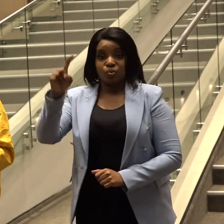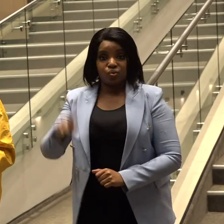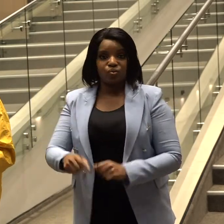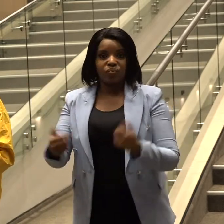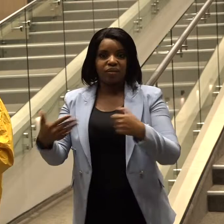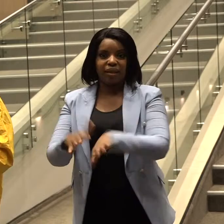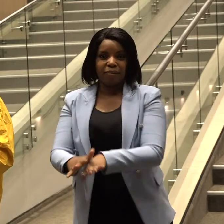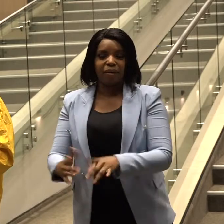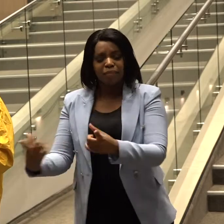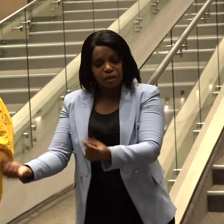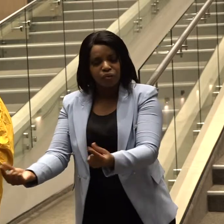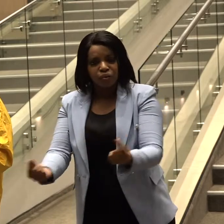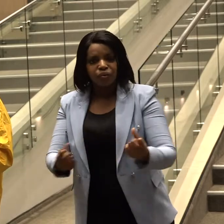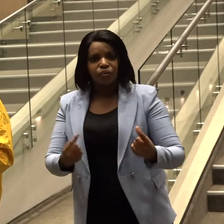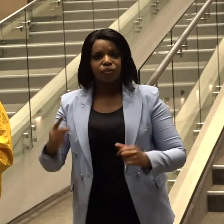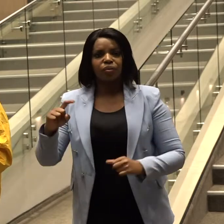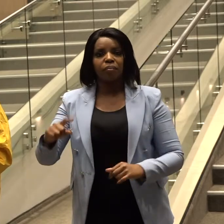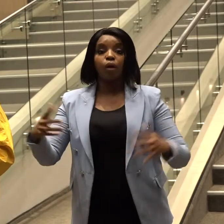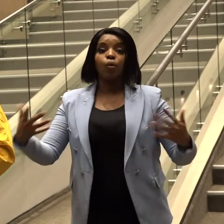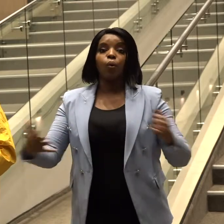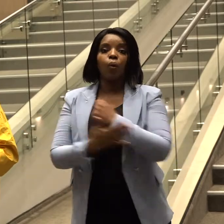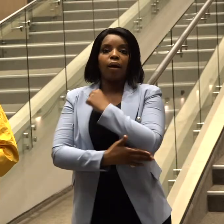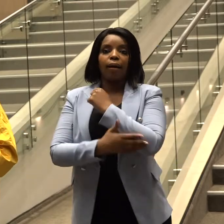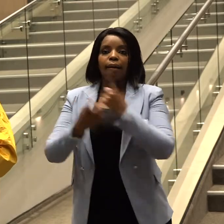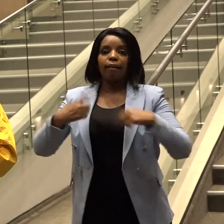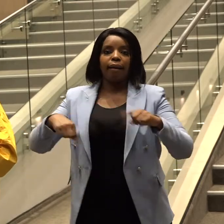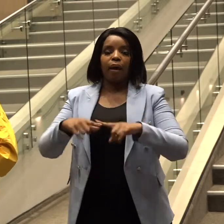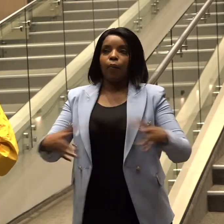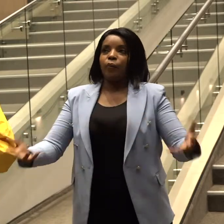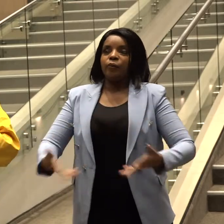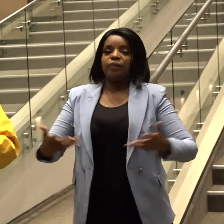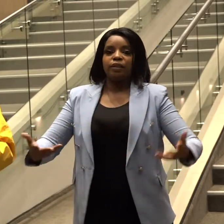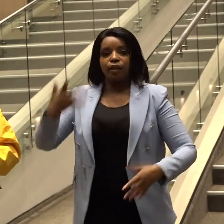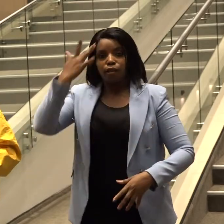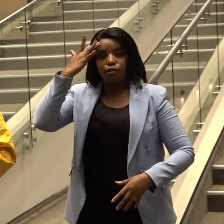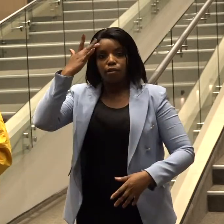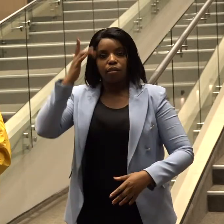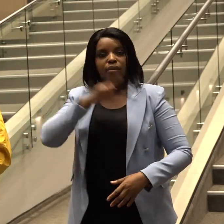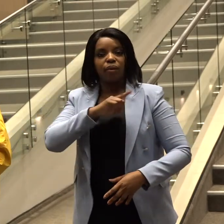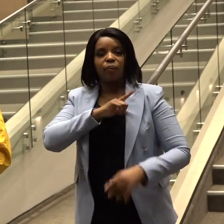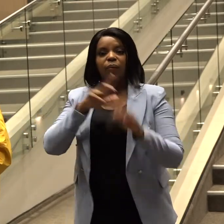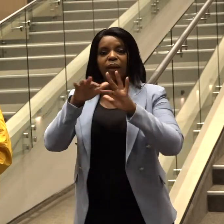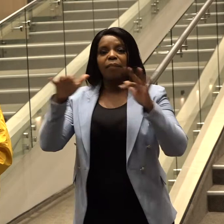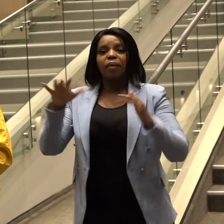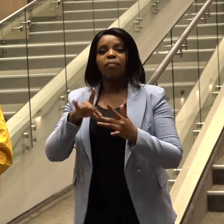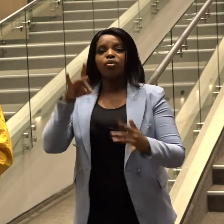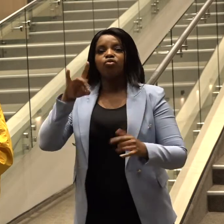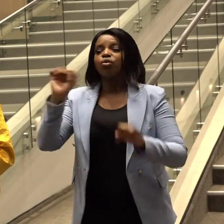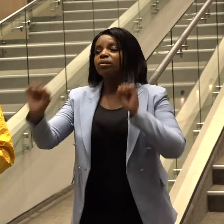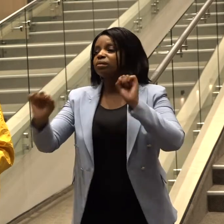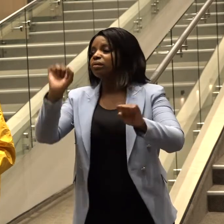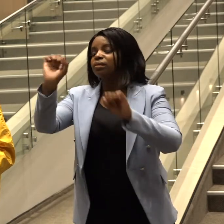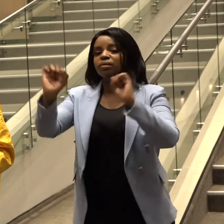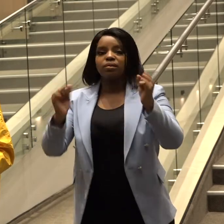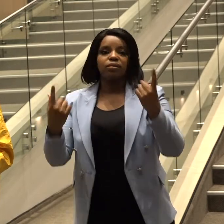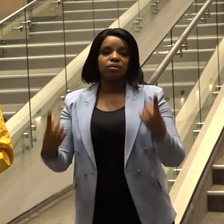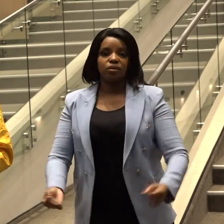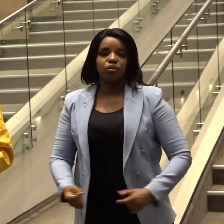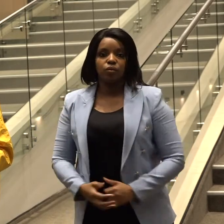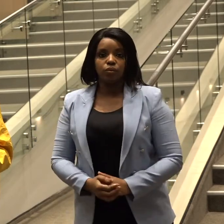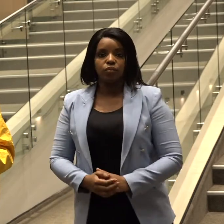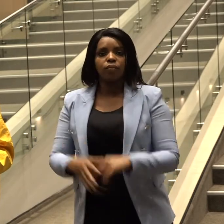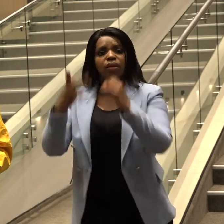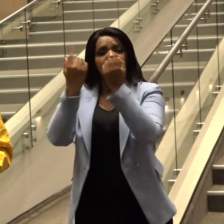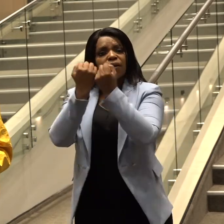or our country has become a Banana Republic where everybody is doing whatever he likes anytime is that our freedom